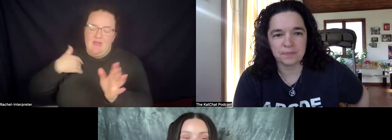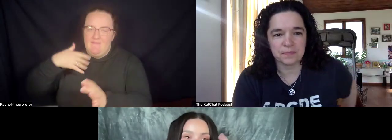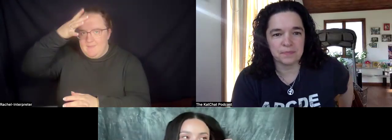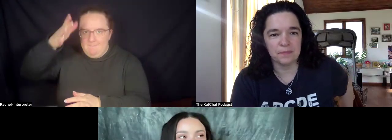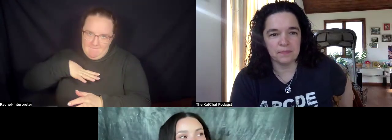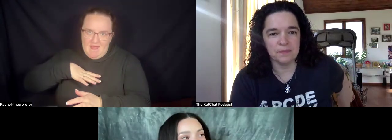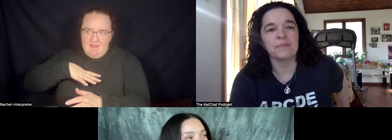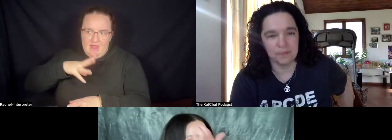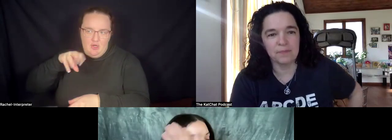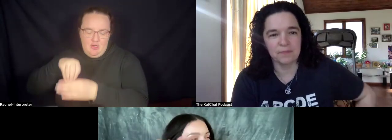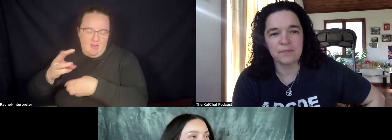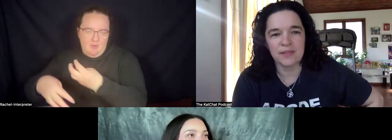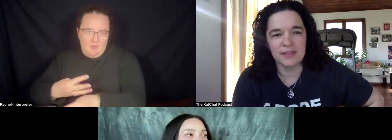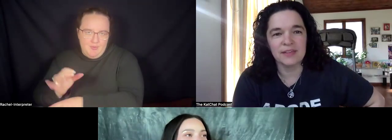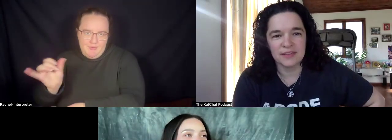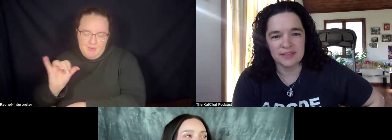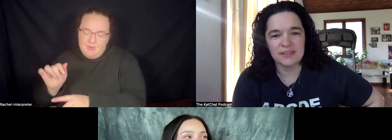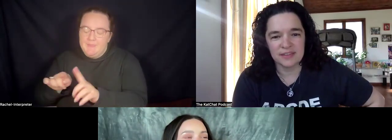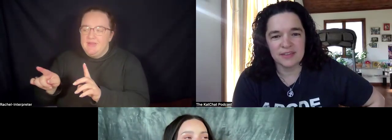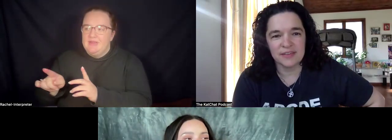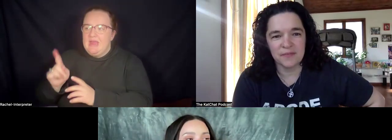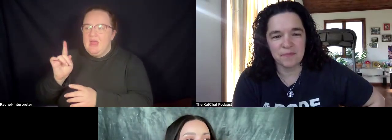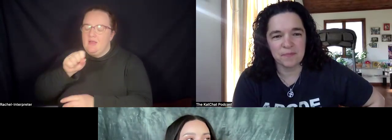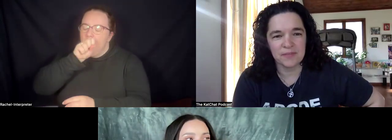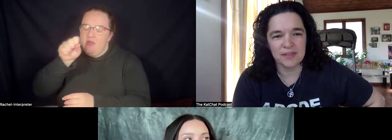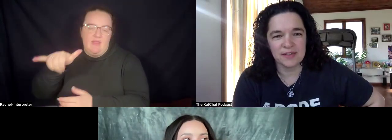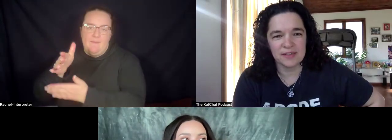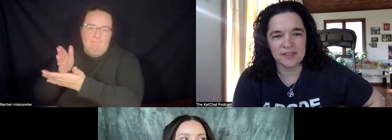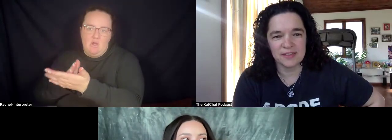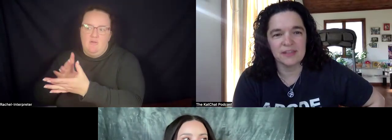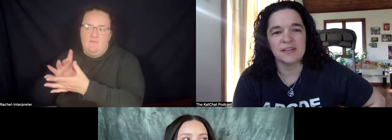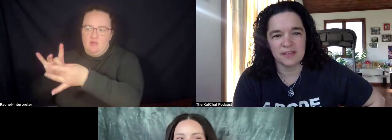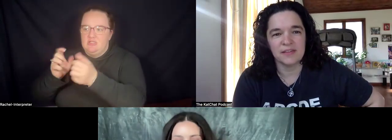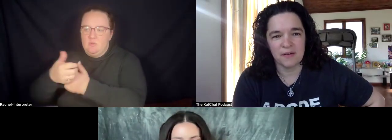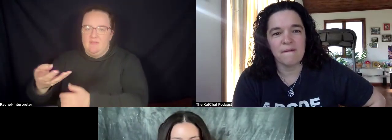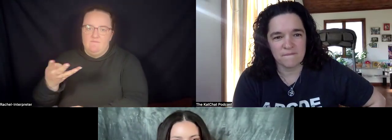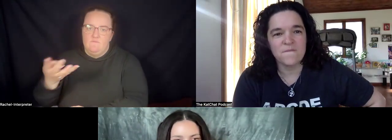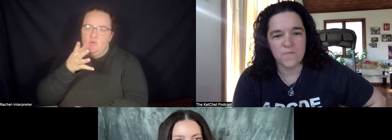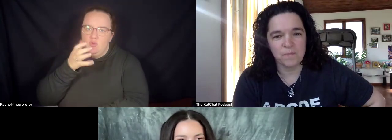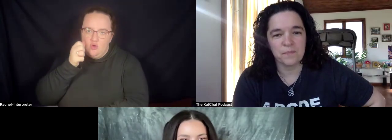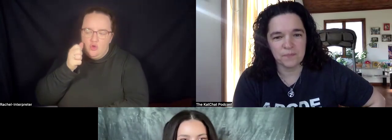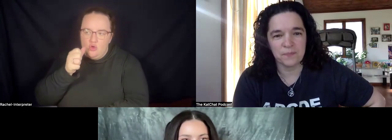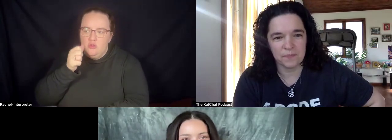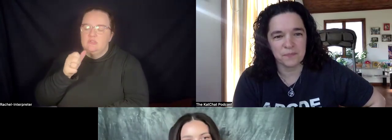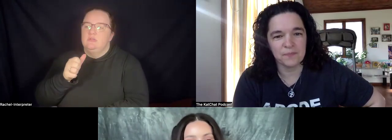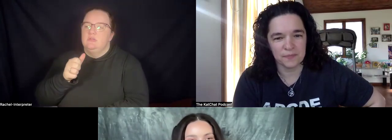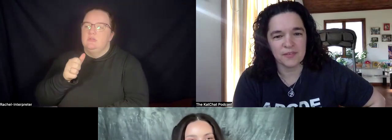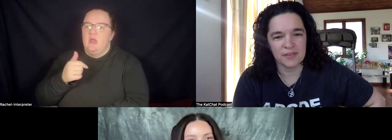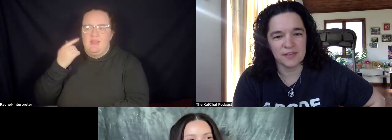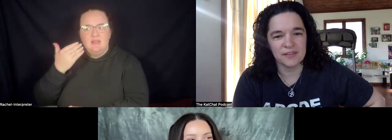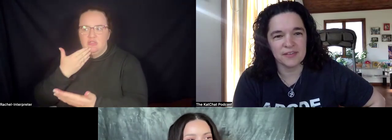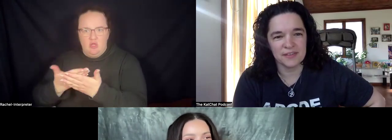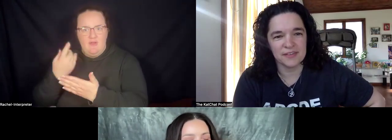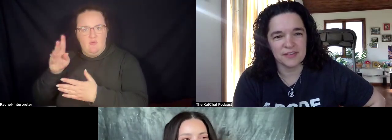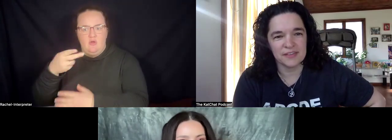circulating within our worlds as well. But I really love that element, and I think it's a good formula for Hallmark